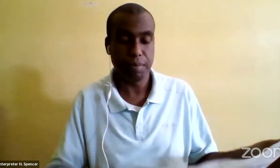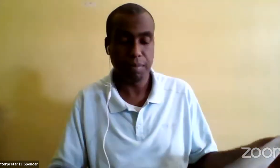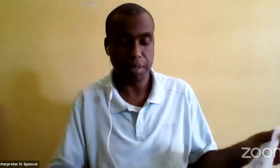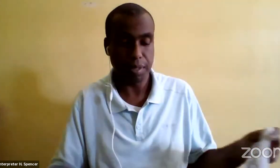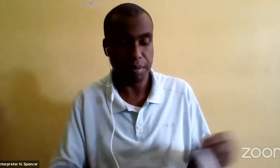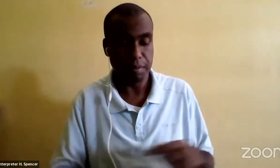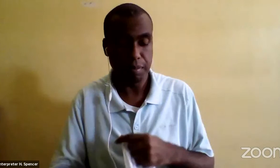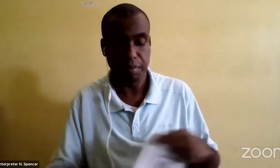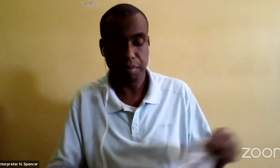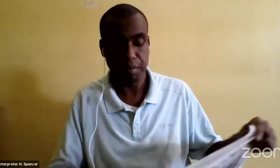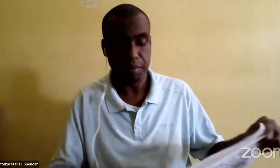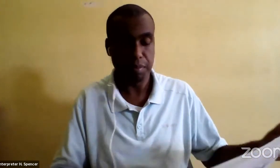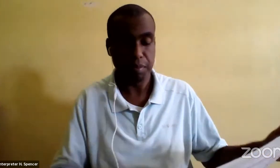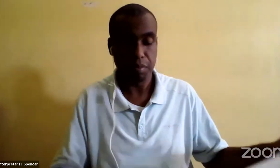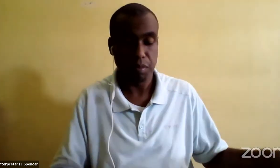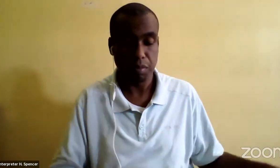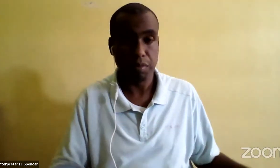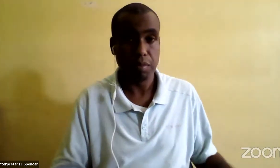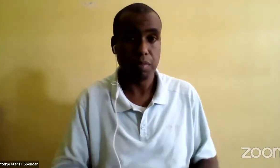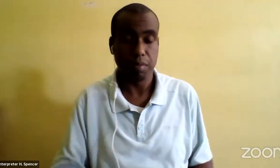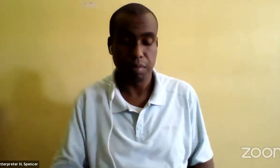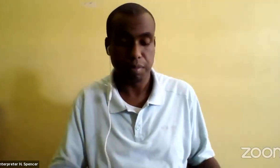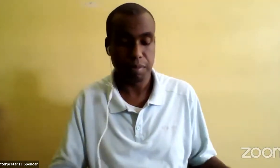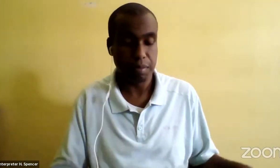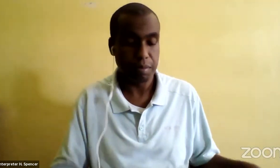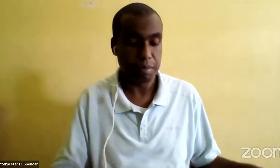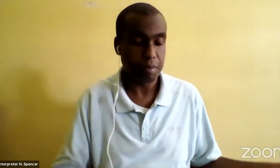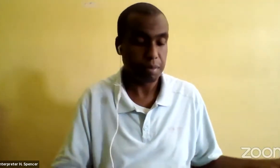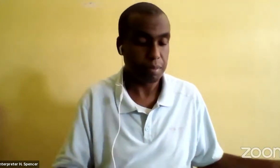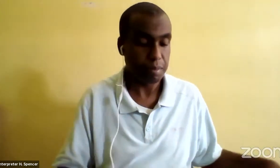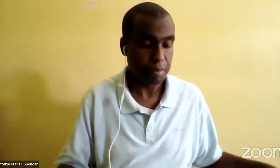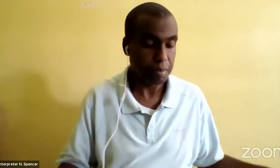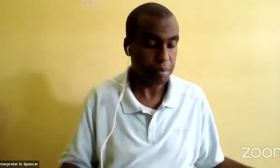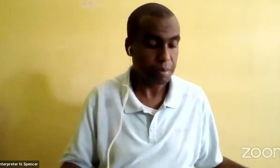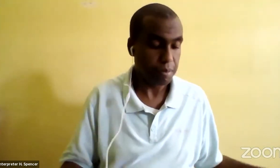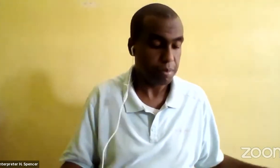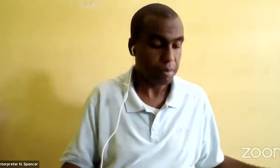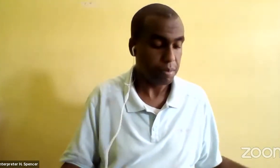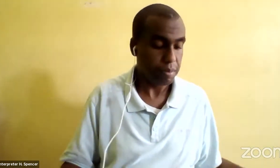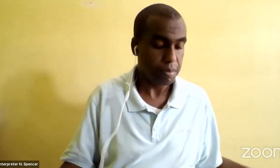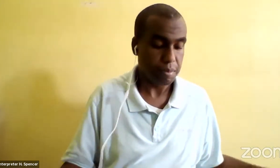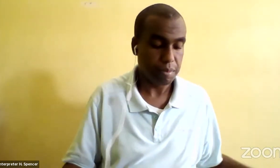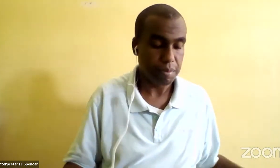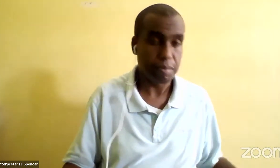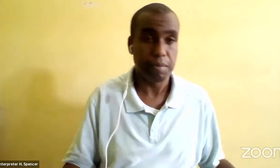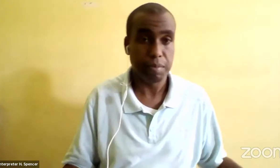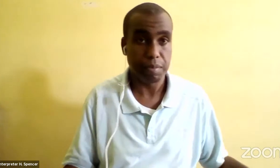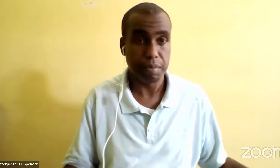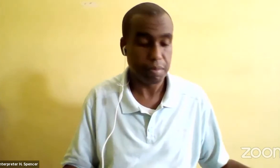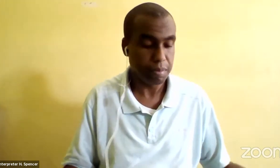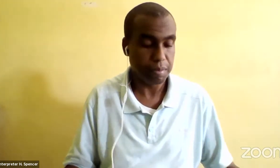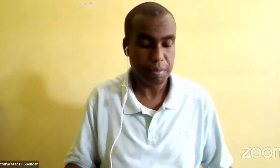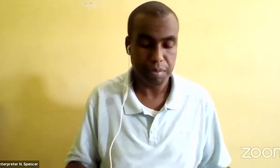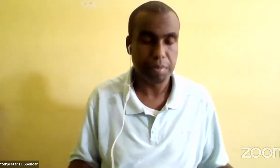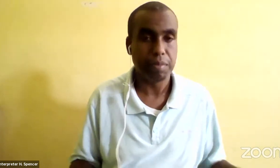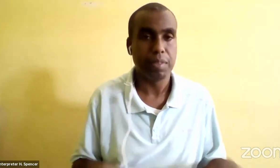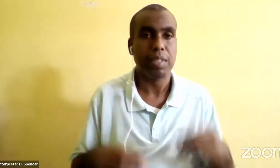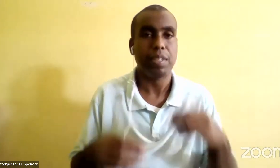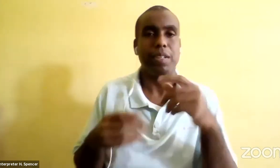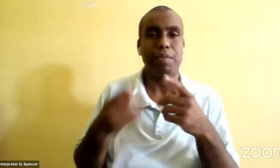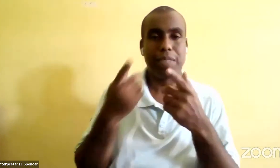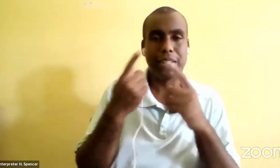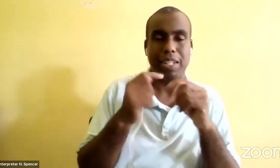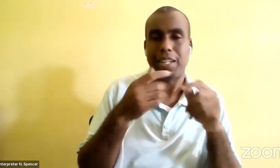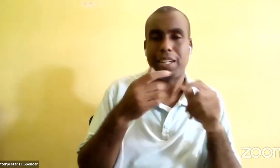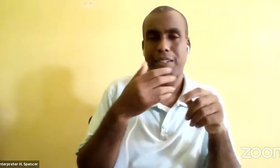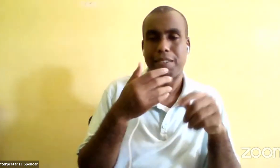What's this? So I was already in it. So where's my Google Classroom? So I didn't want to do it, but I didn't. Since I